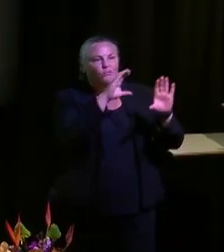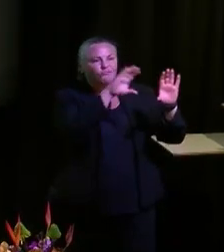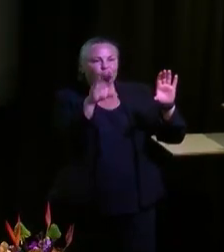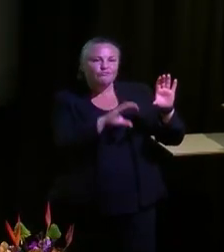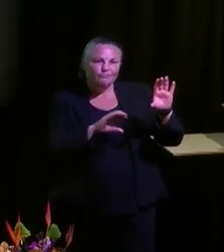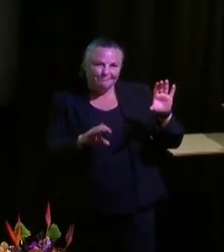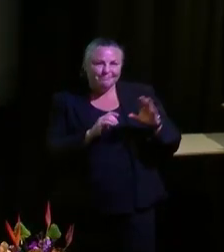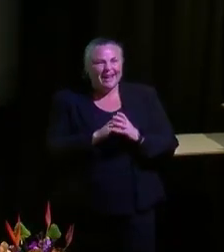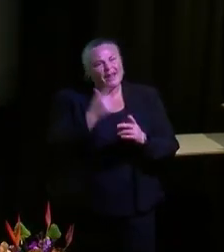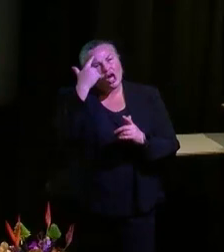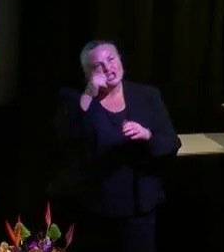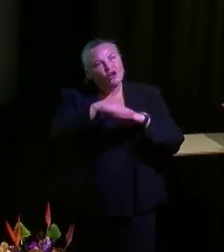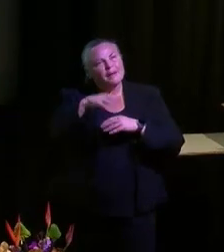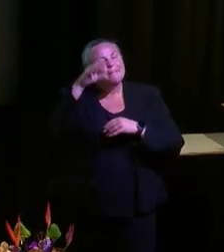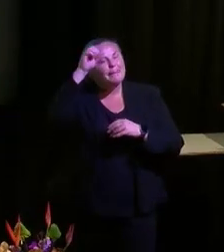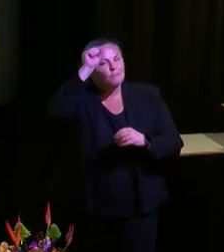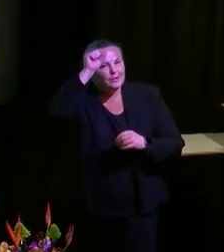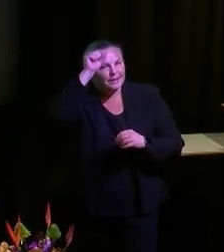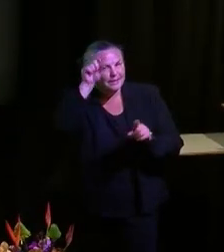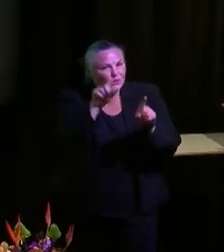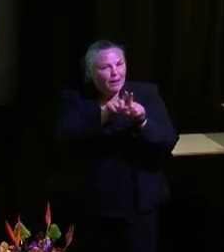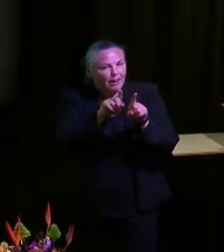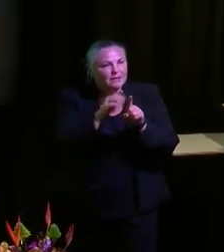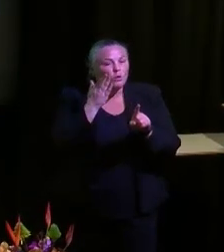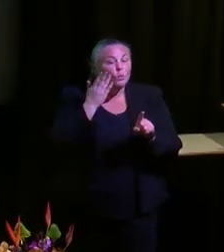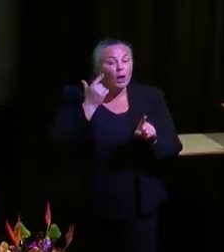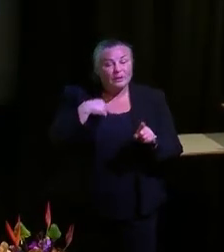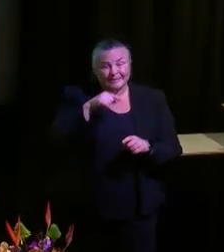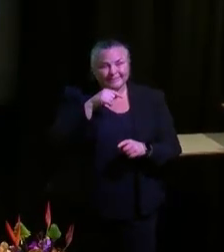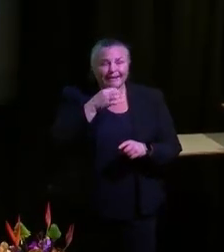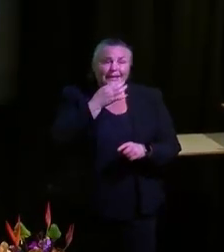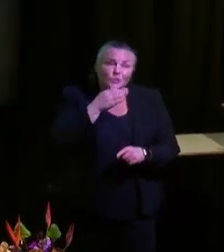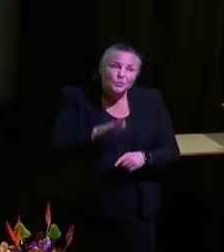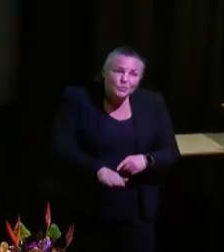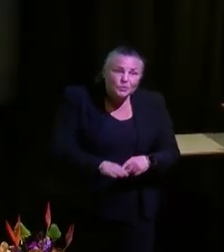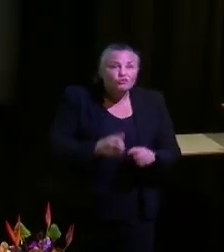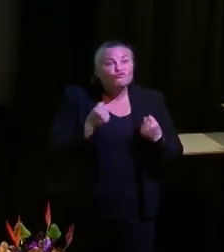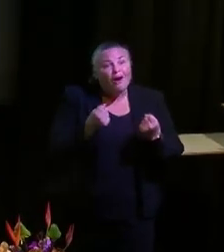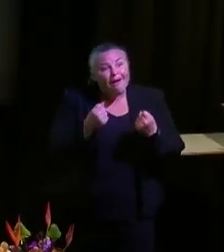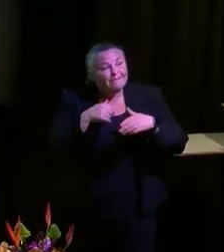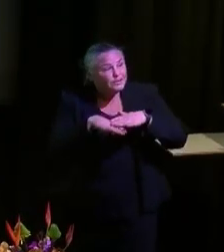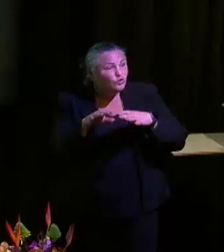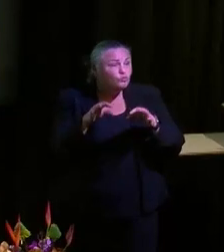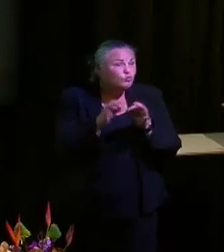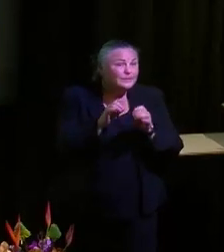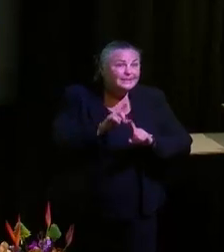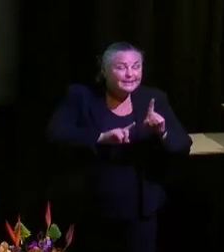idea of memory as well. So ever since I was, really little, driving into Brisbane City, would always